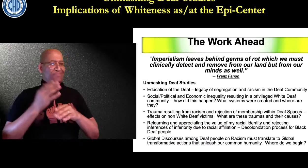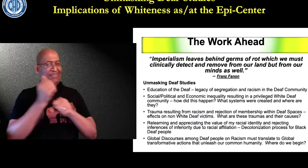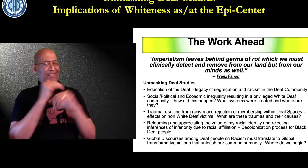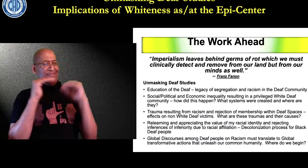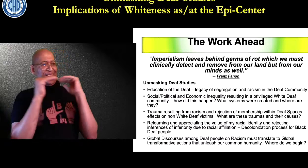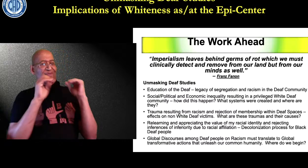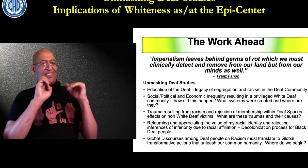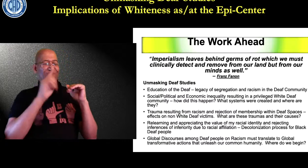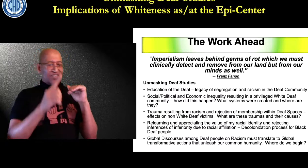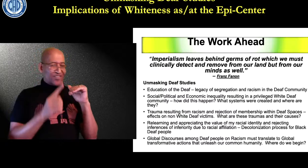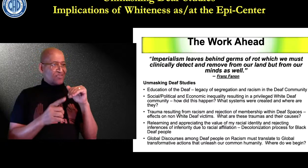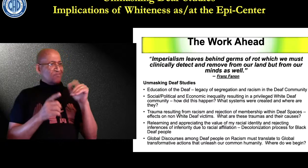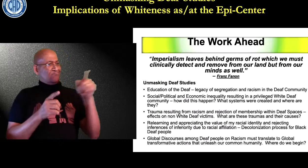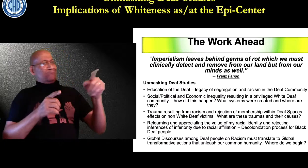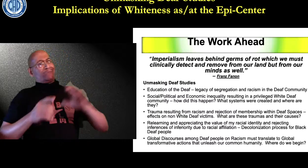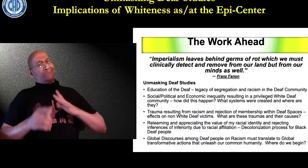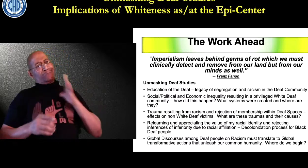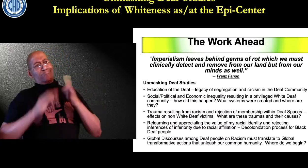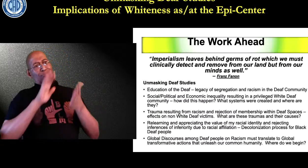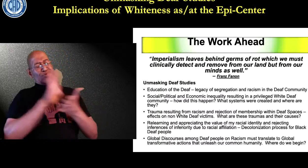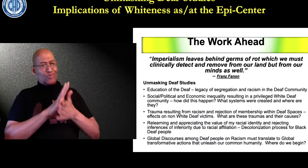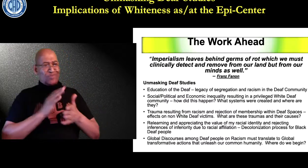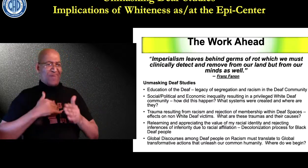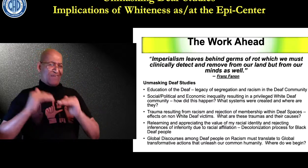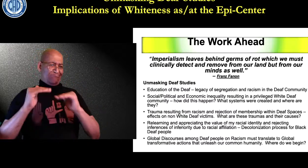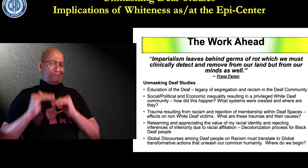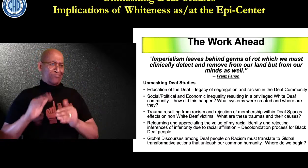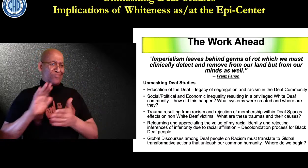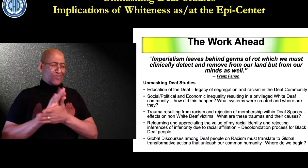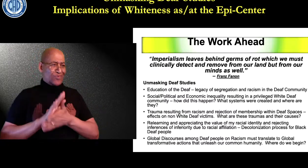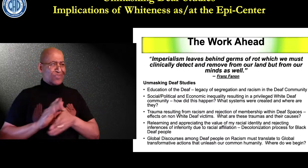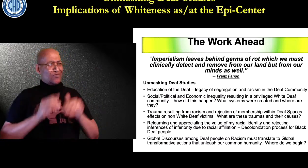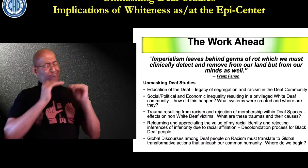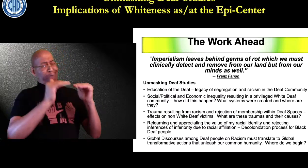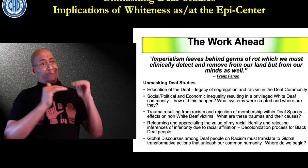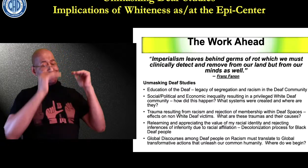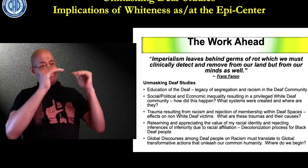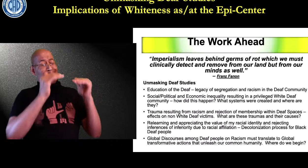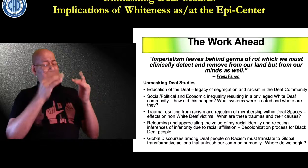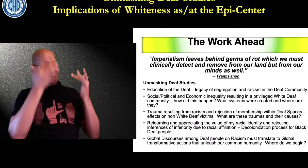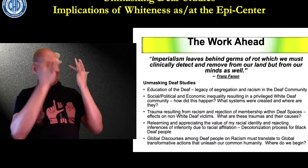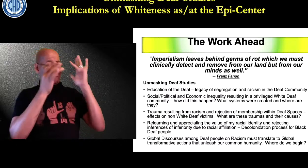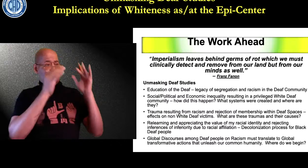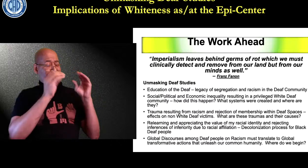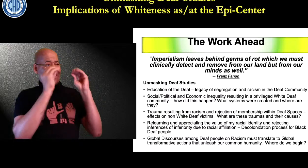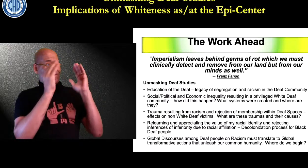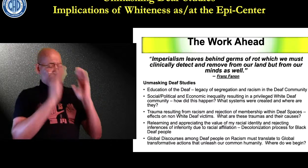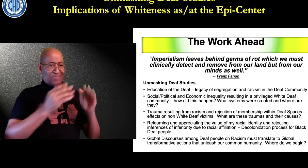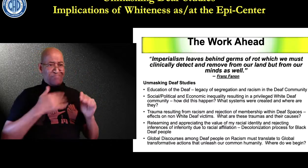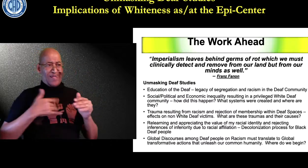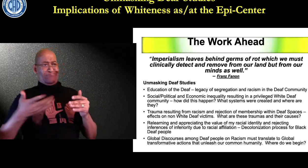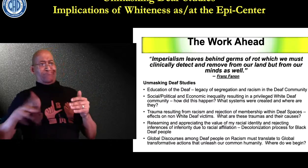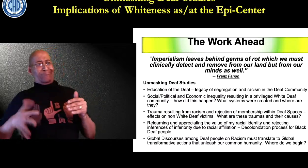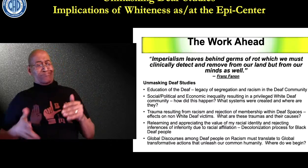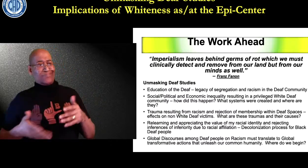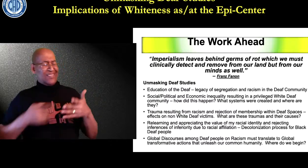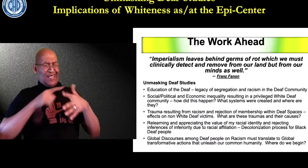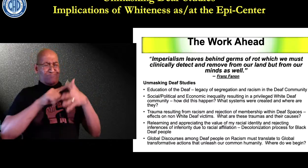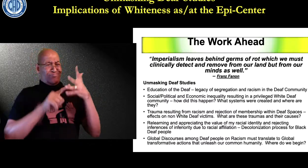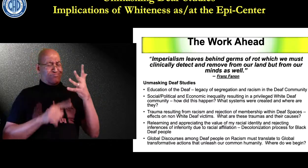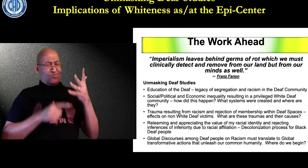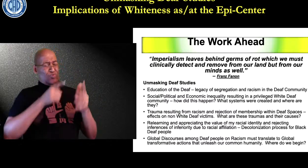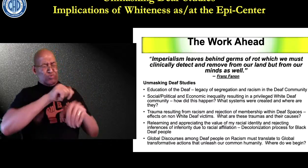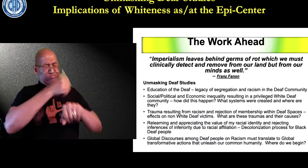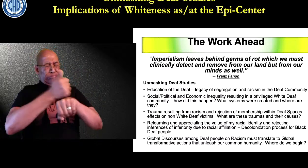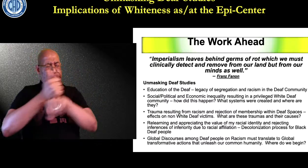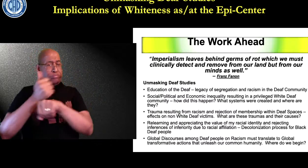matter, you know. There's still some type of being blocked, not being equal.